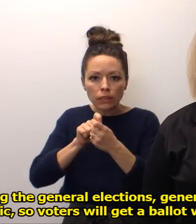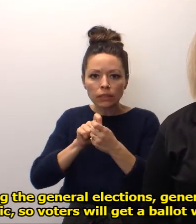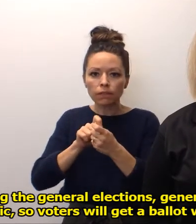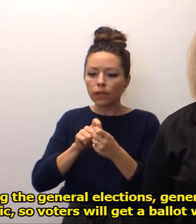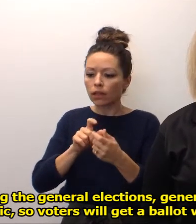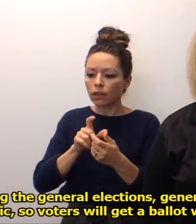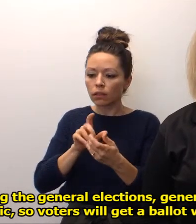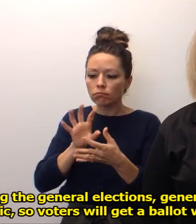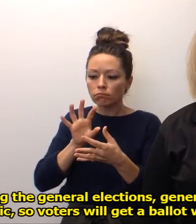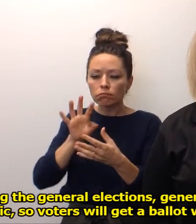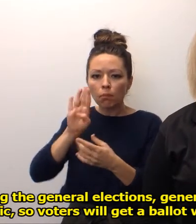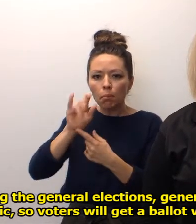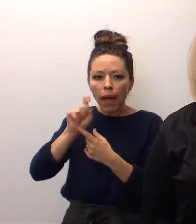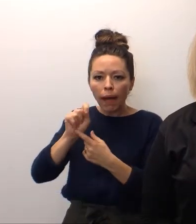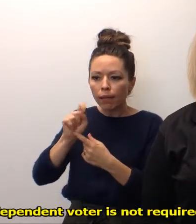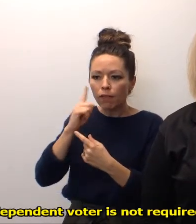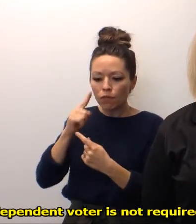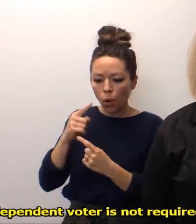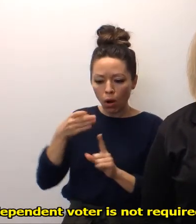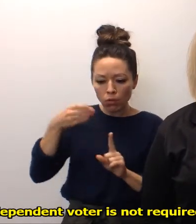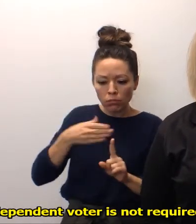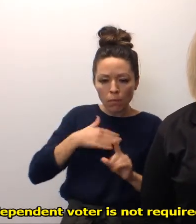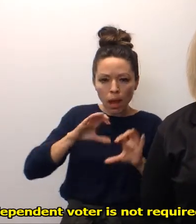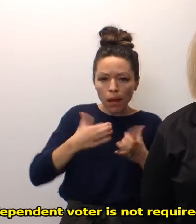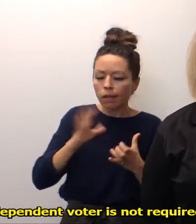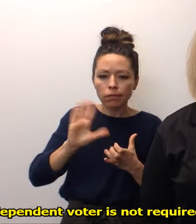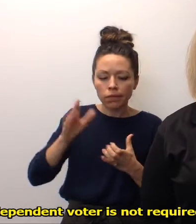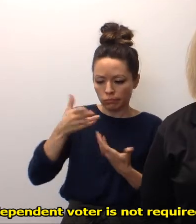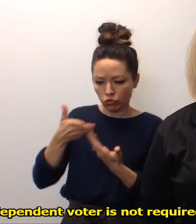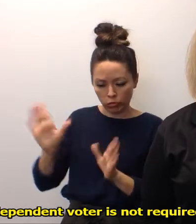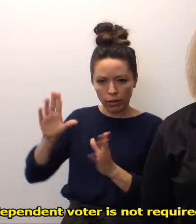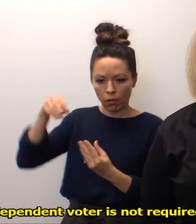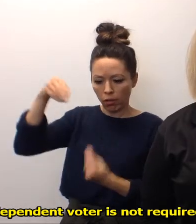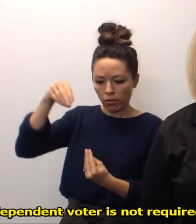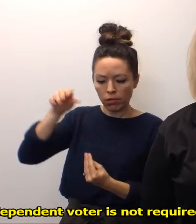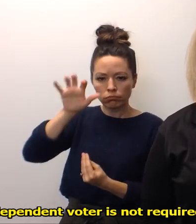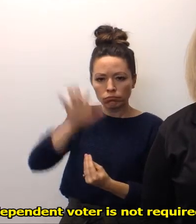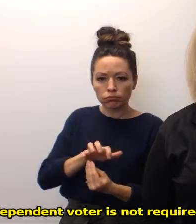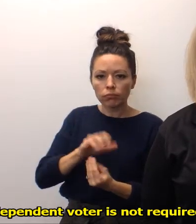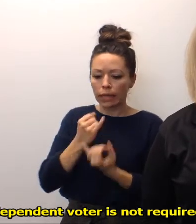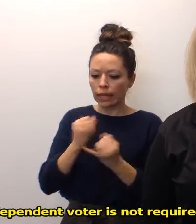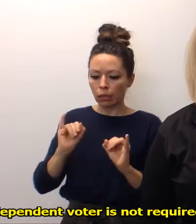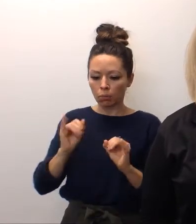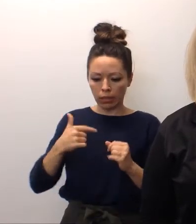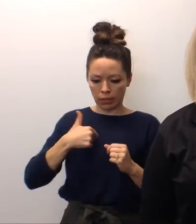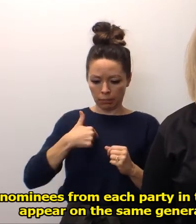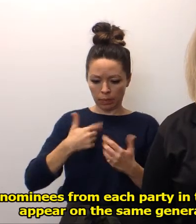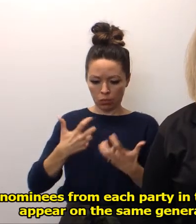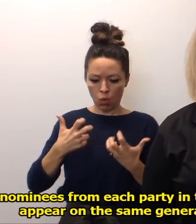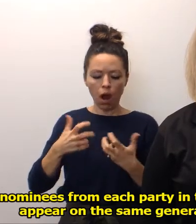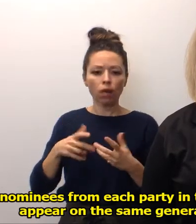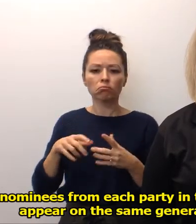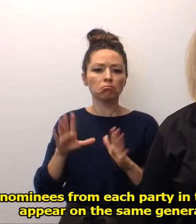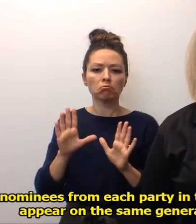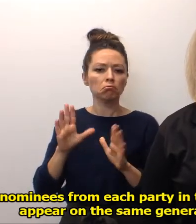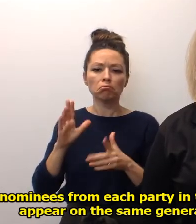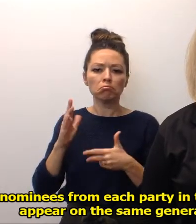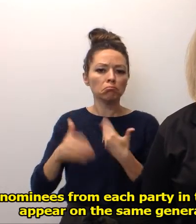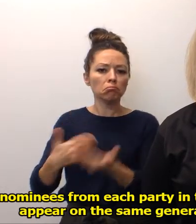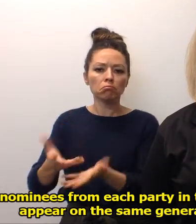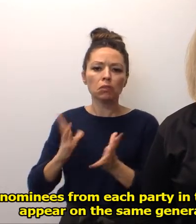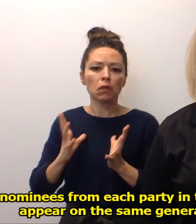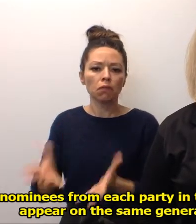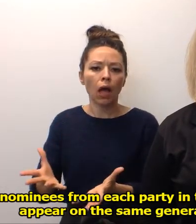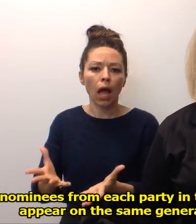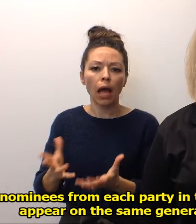with multiple parties on it. An independent voter is not required to do anything different. The nominees from each party